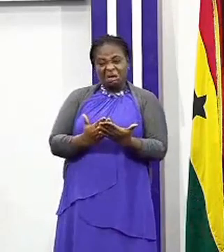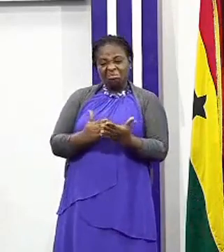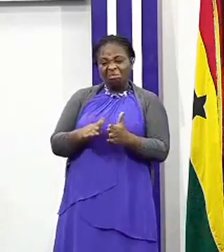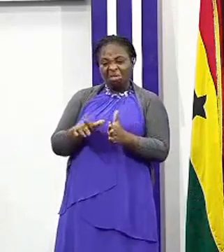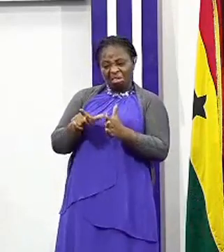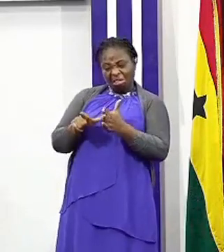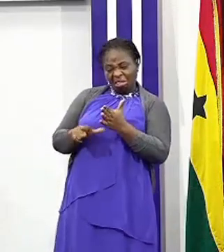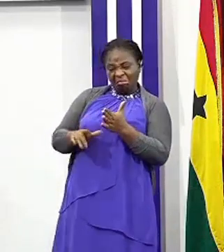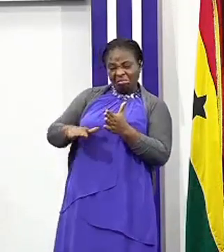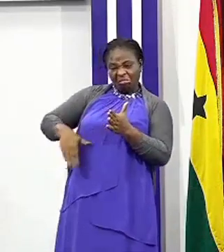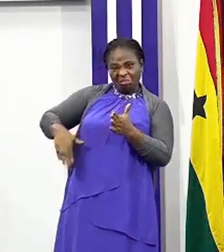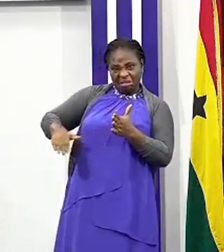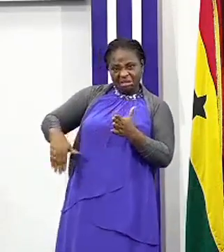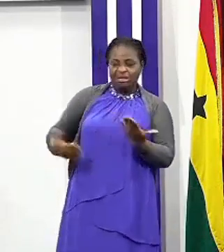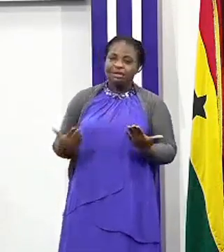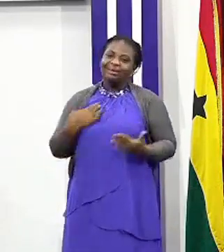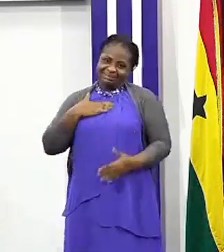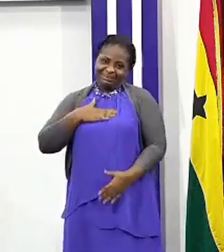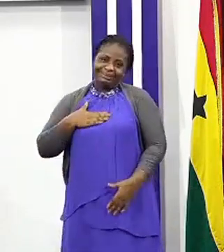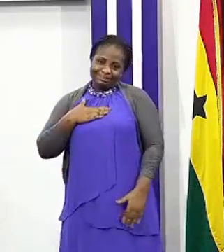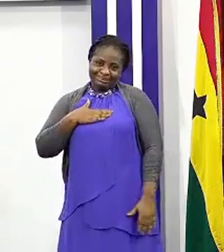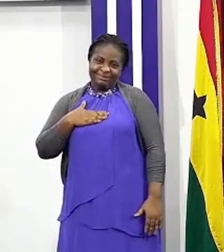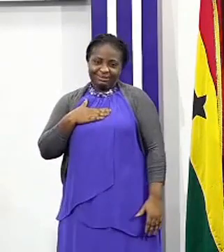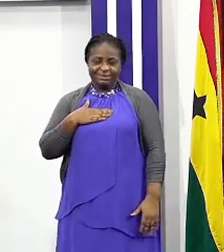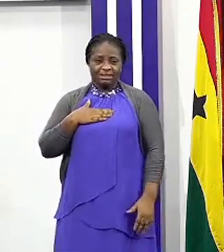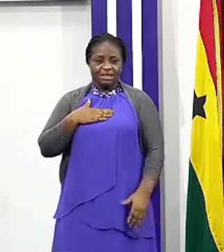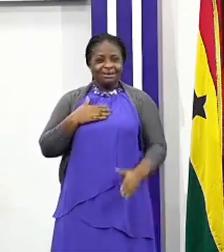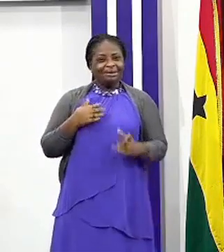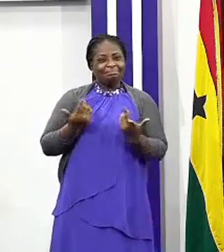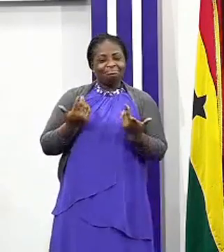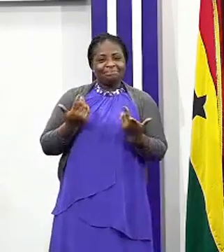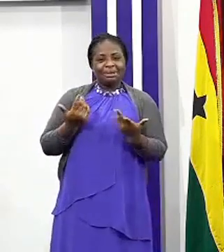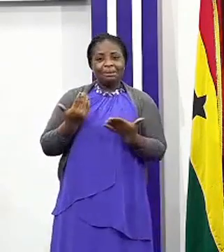we apologize for that. Those have been due to